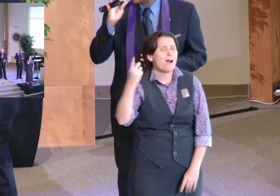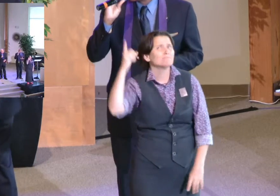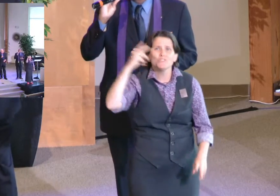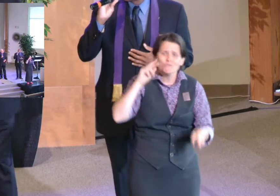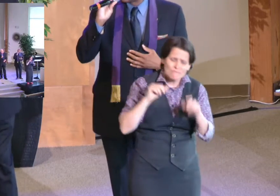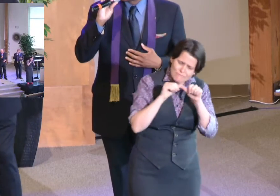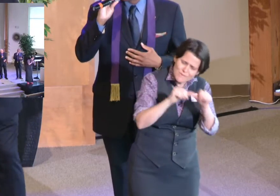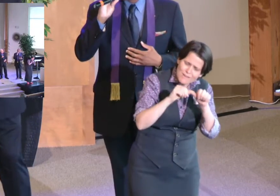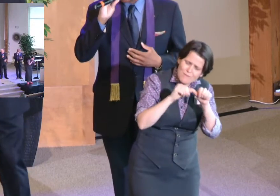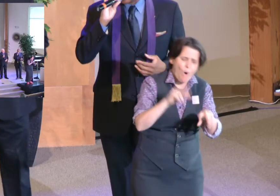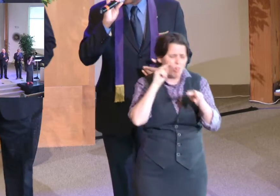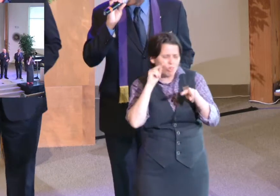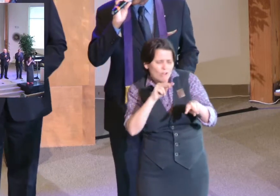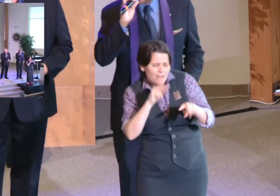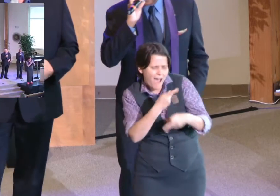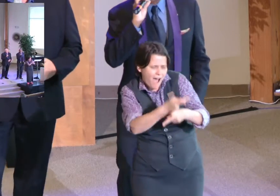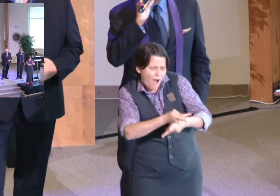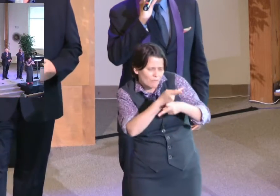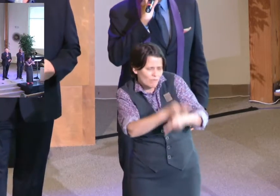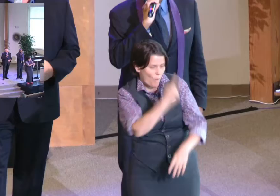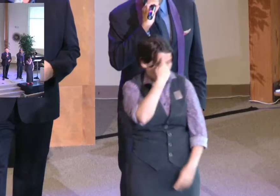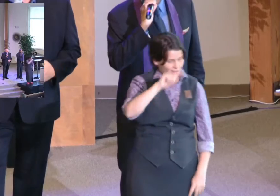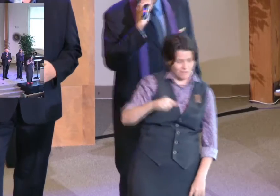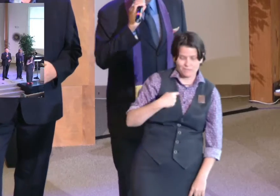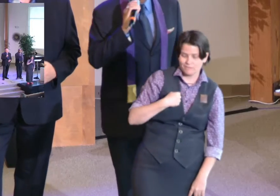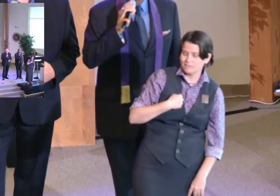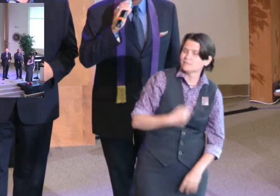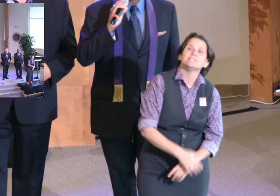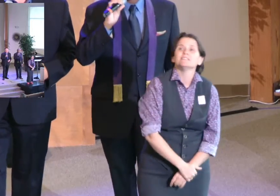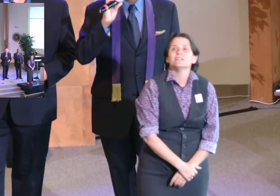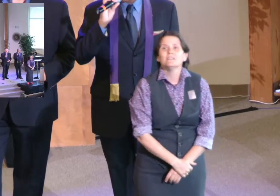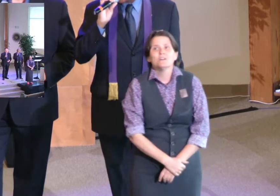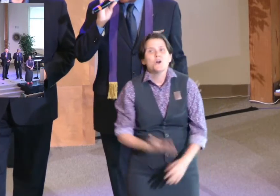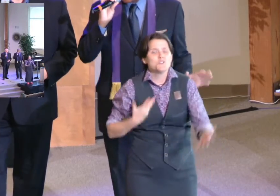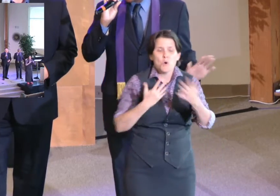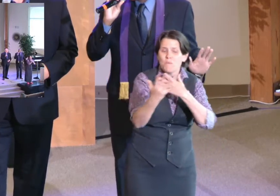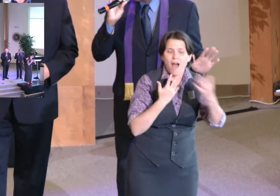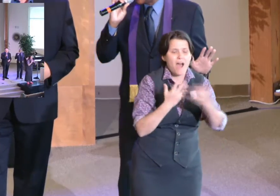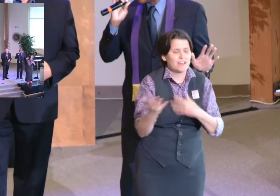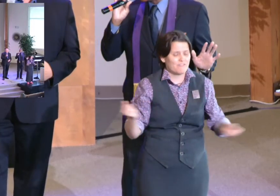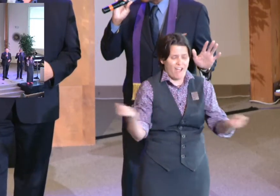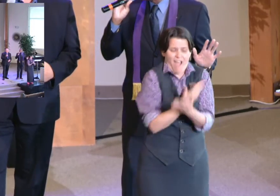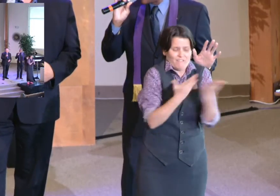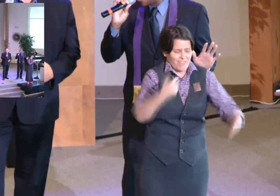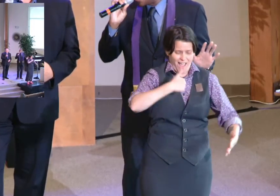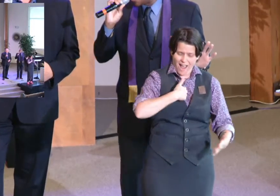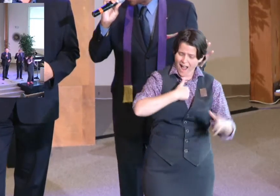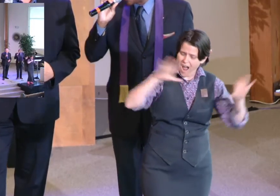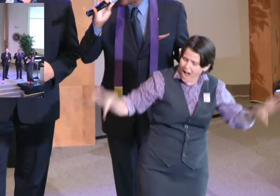For me. In spite of all, in spite of all I've done.